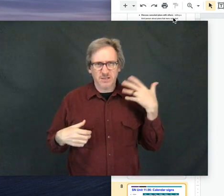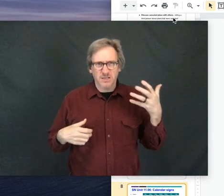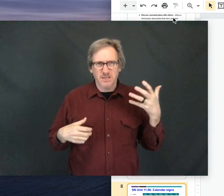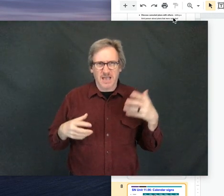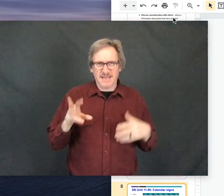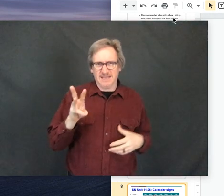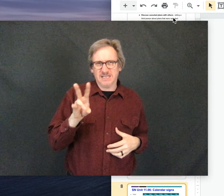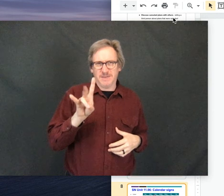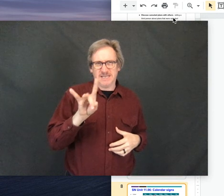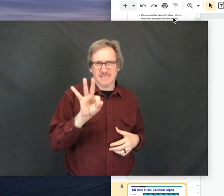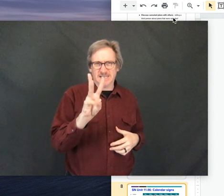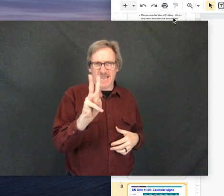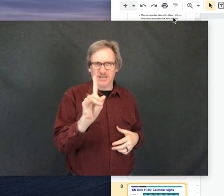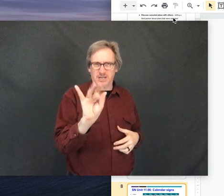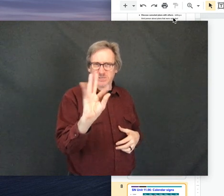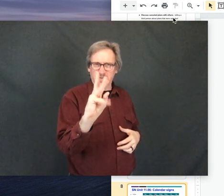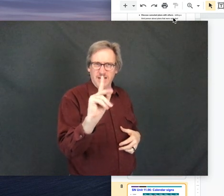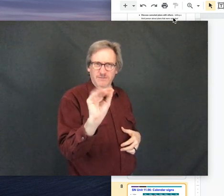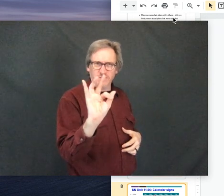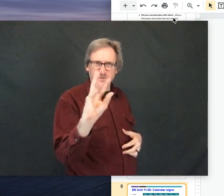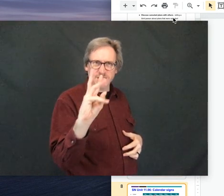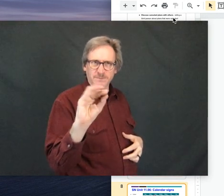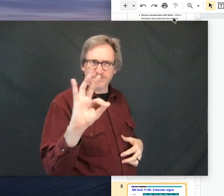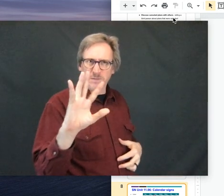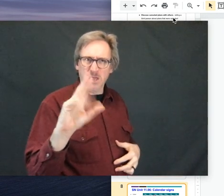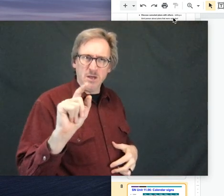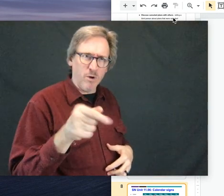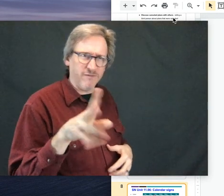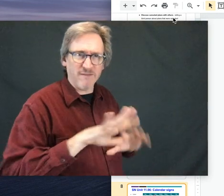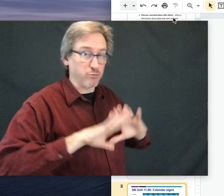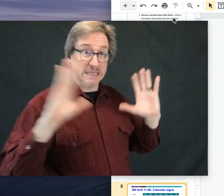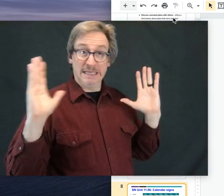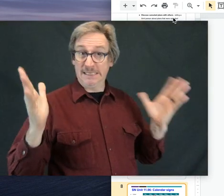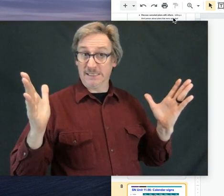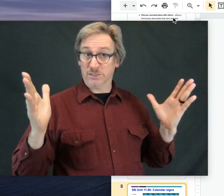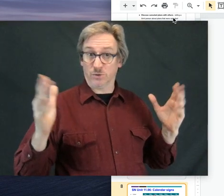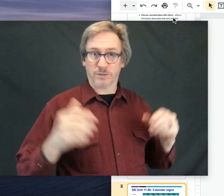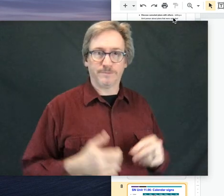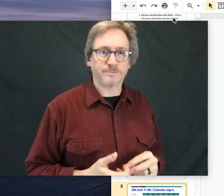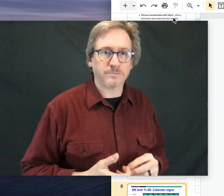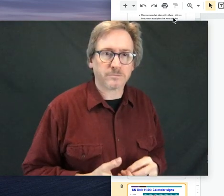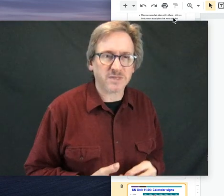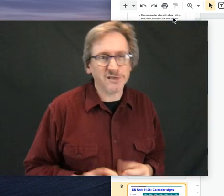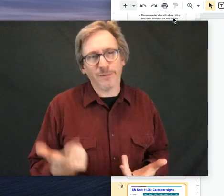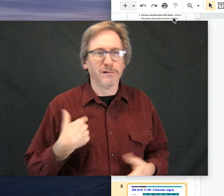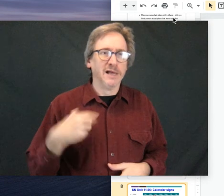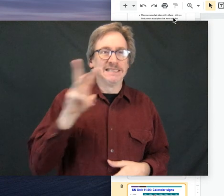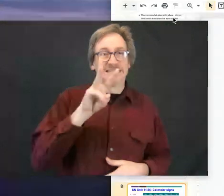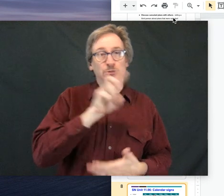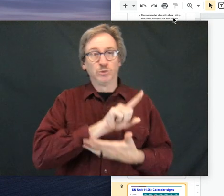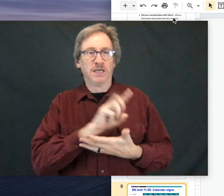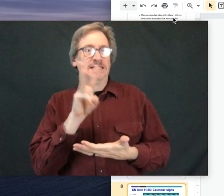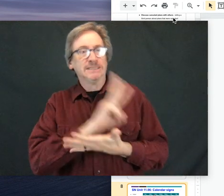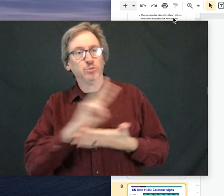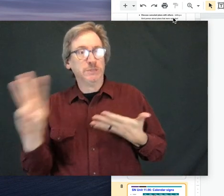and I think it's because the hand shapes are kind of confusing. 1 to 5 really easy to sort.